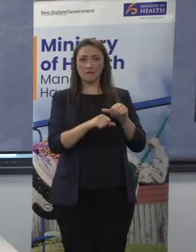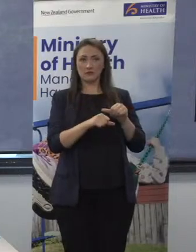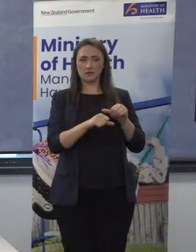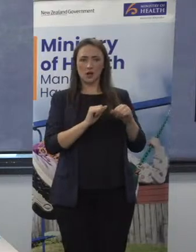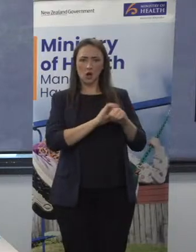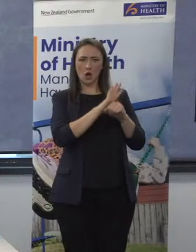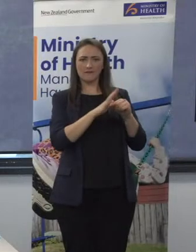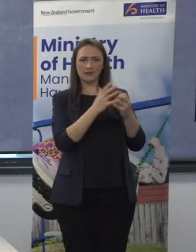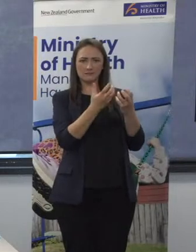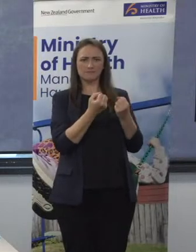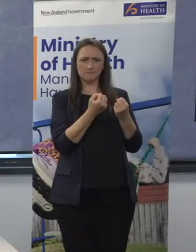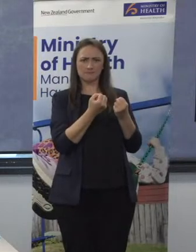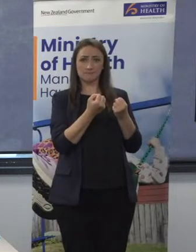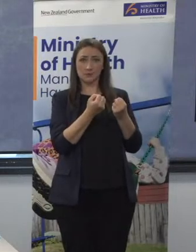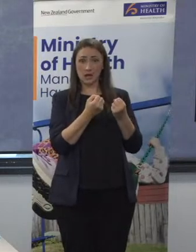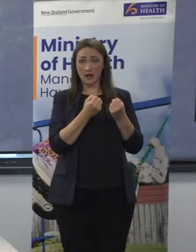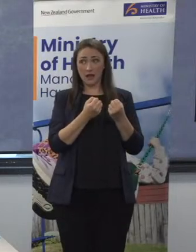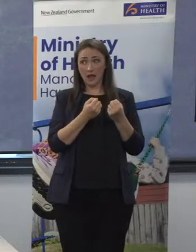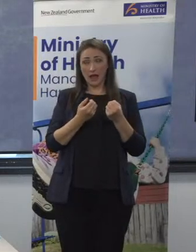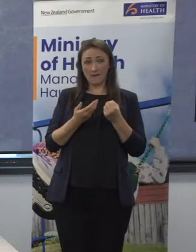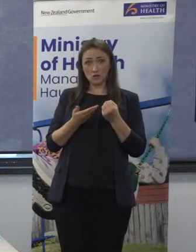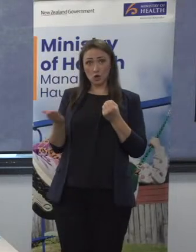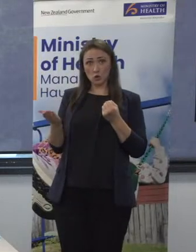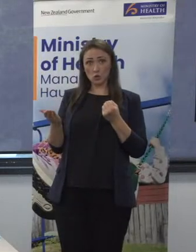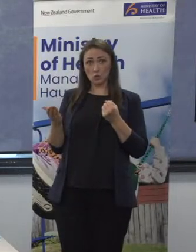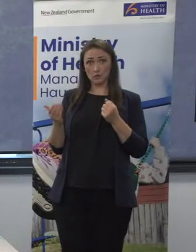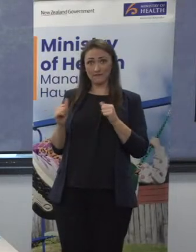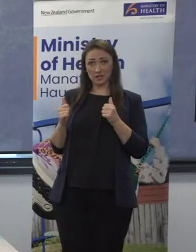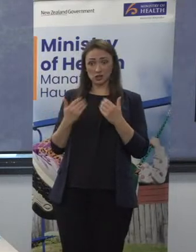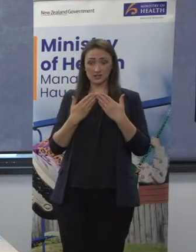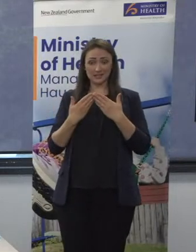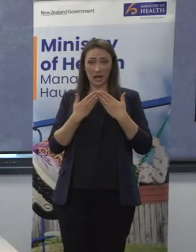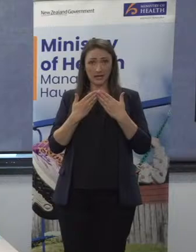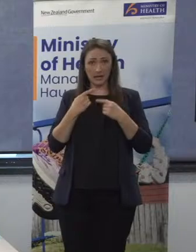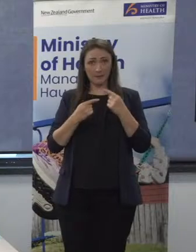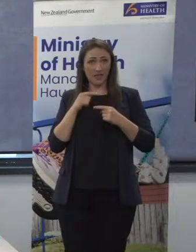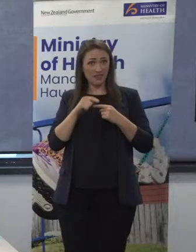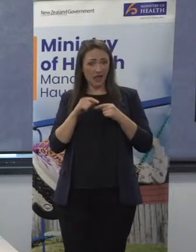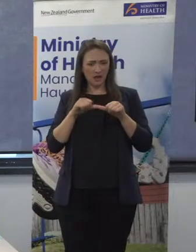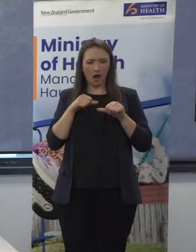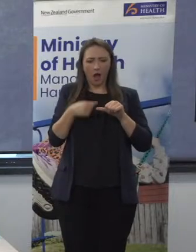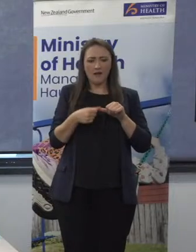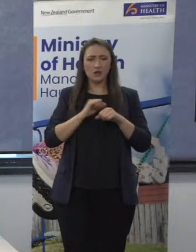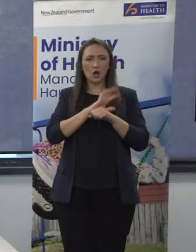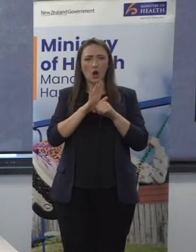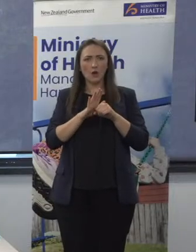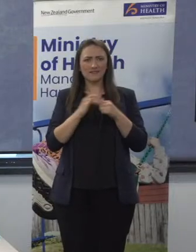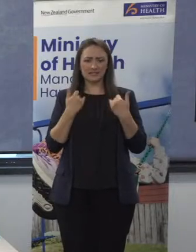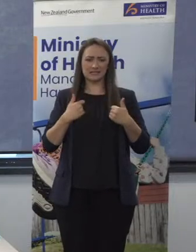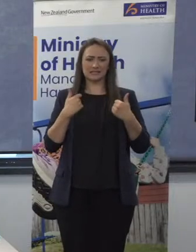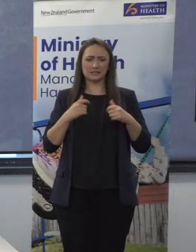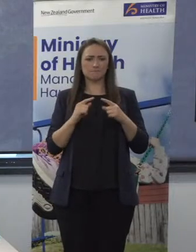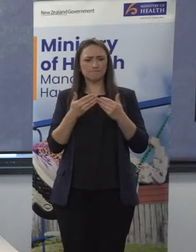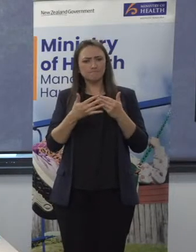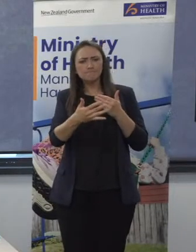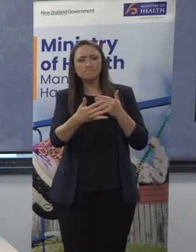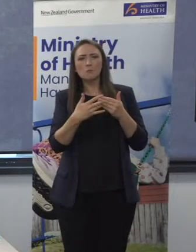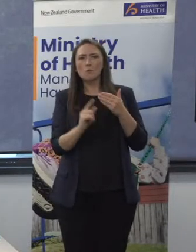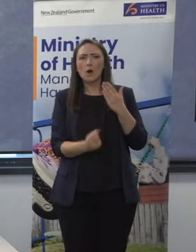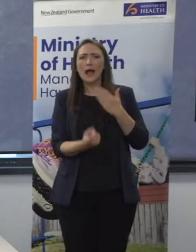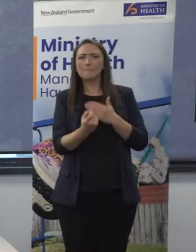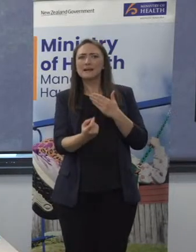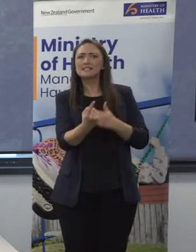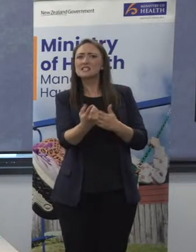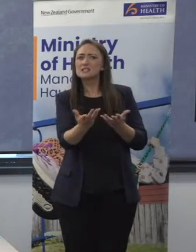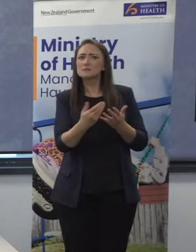but has there been any studies in New Zealand about that post-COVID sickness? No,